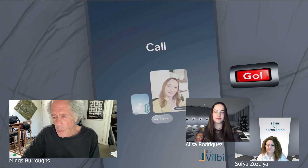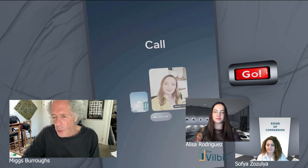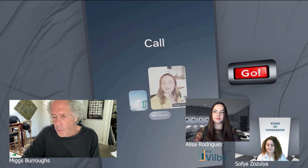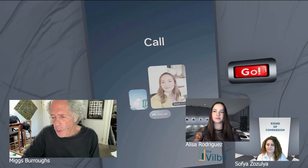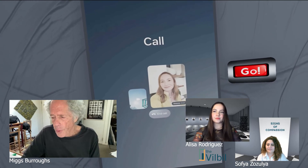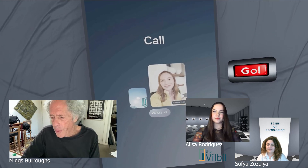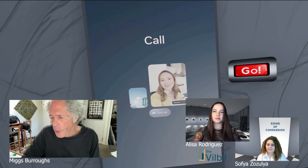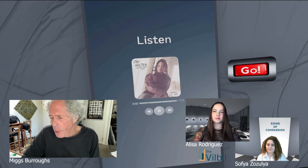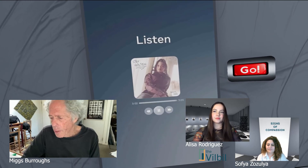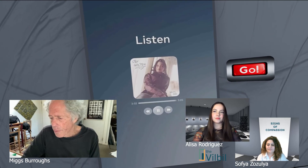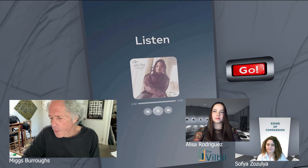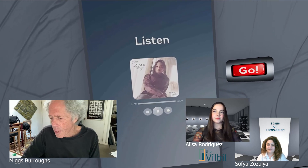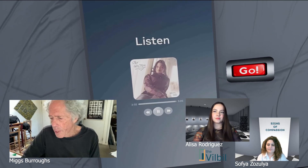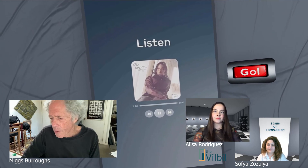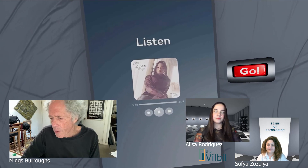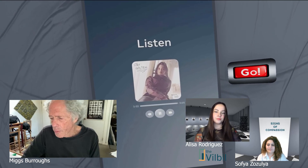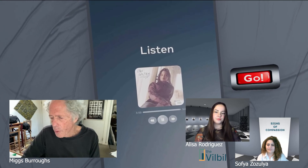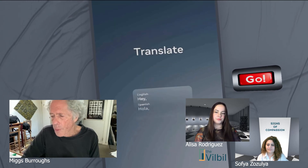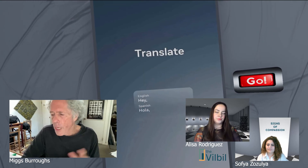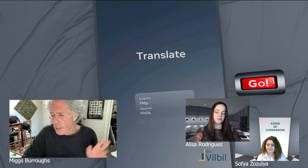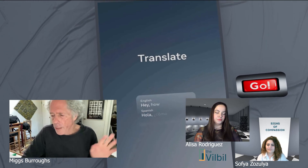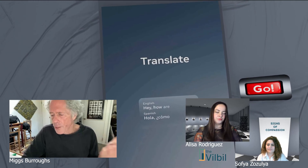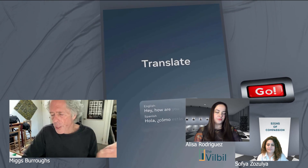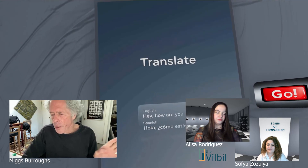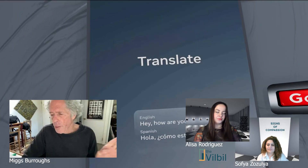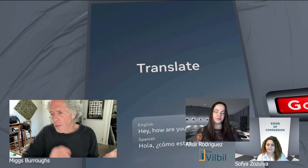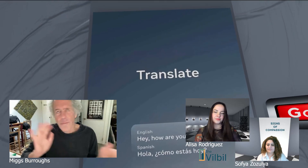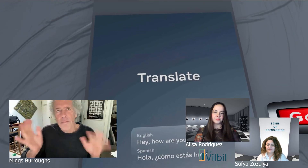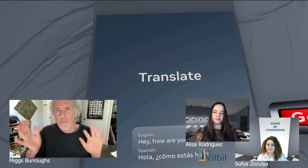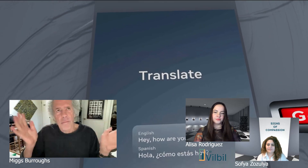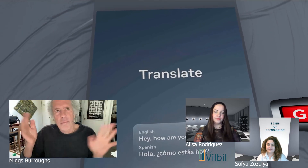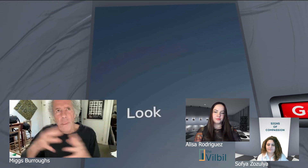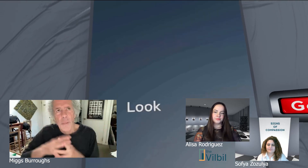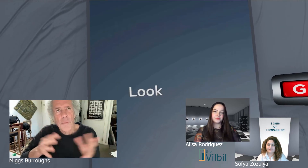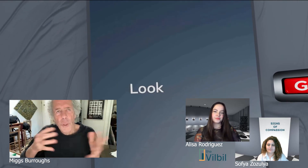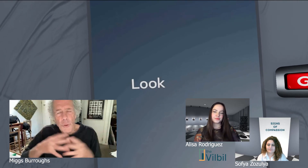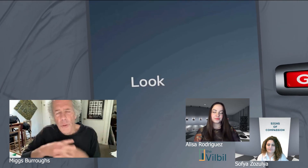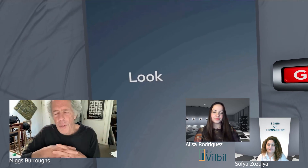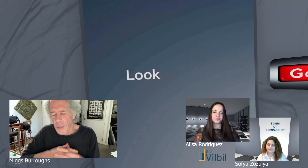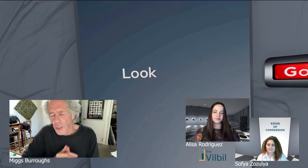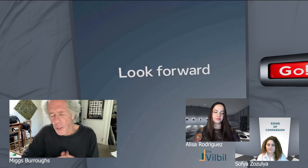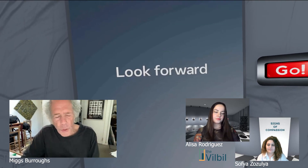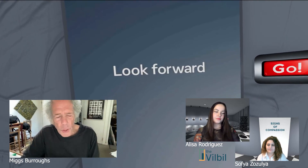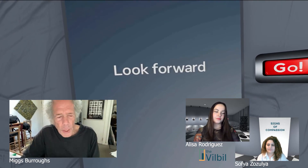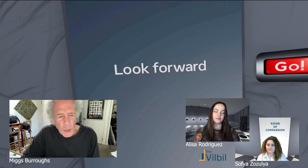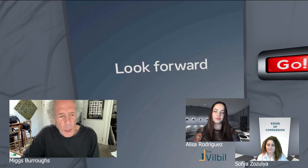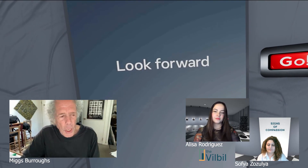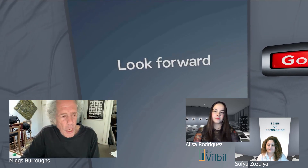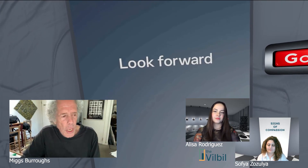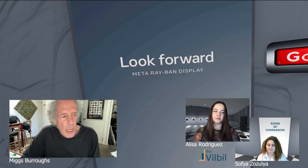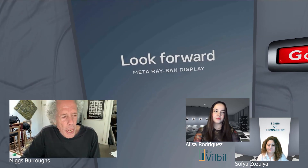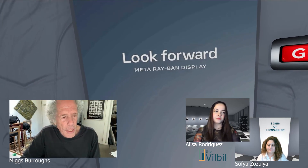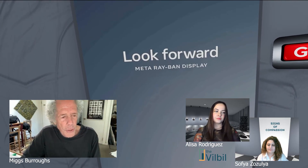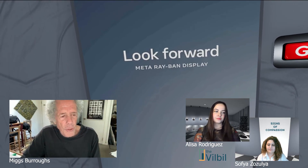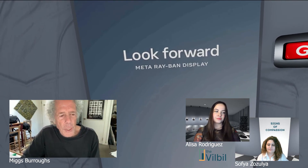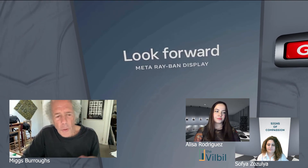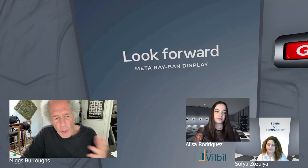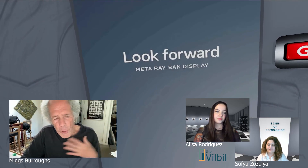we're both we met years ago. Some mutual friends introduced us, and it turns out we're both